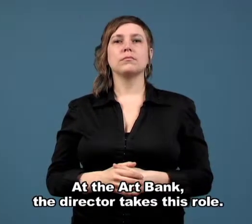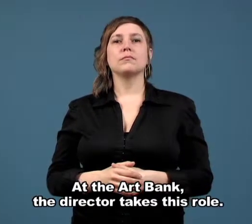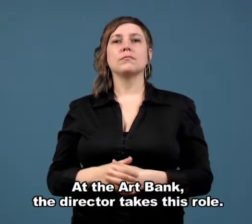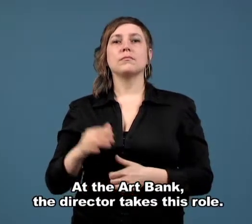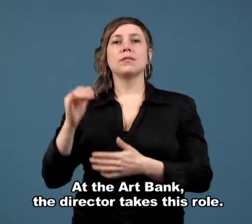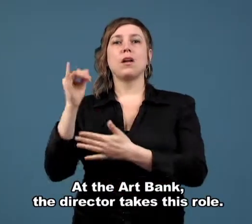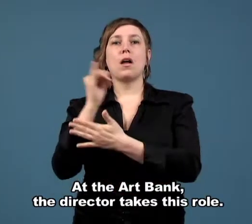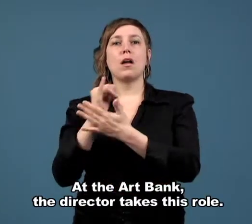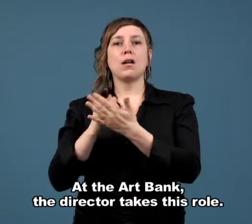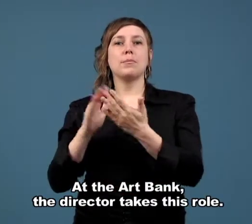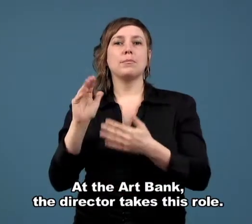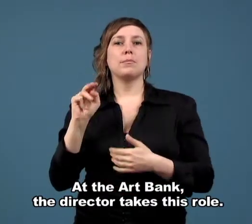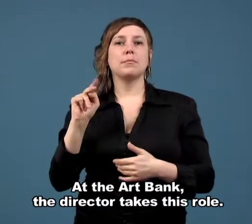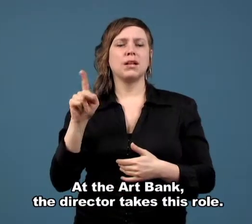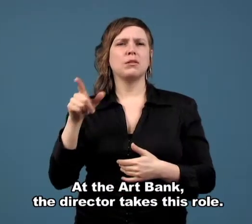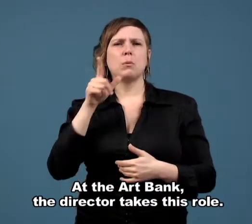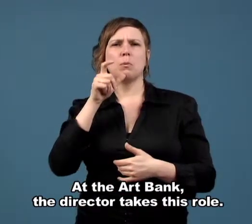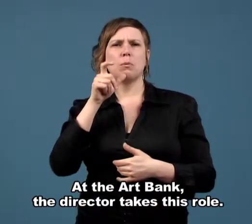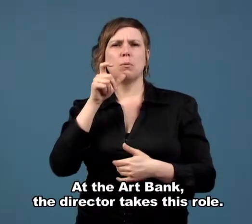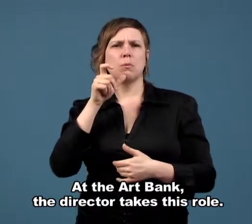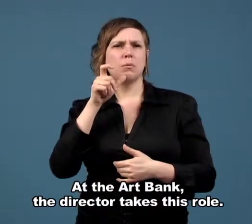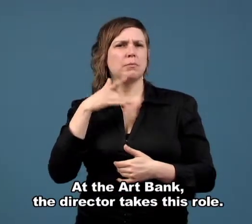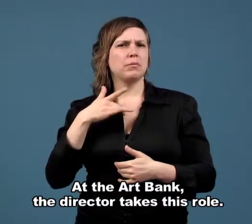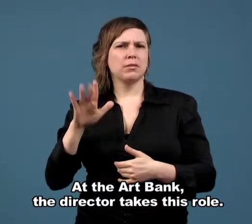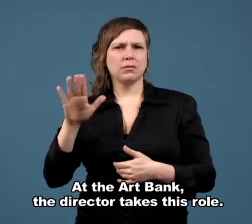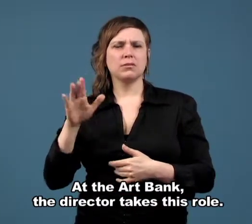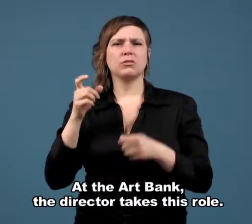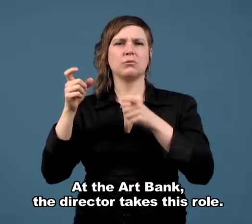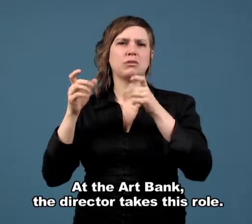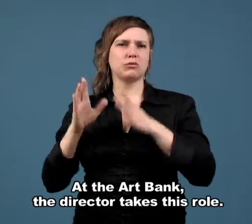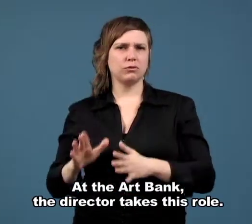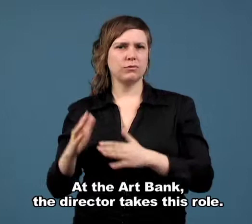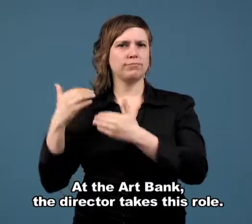At the art bank, the director takes on this role.